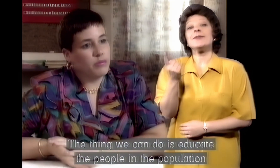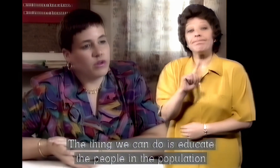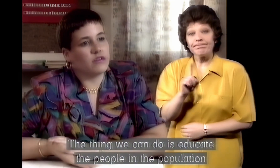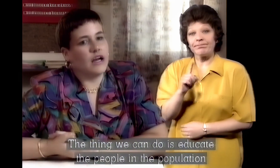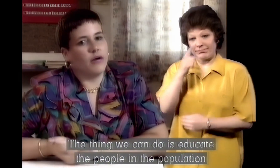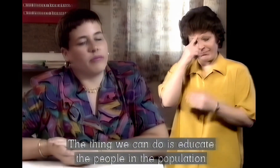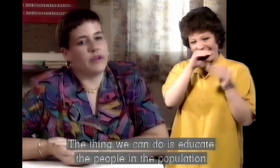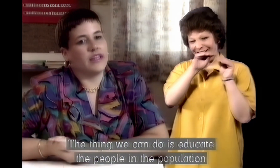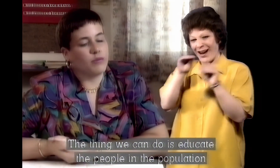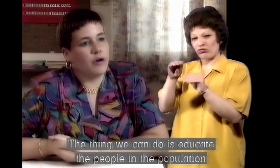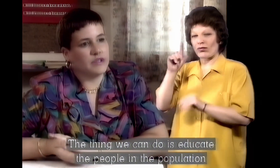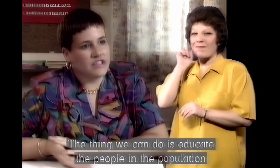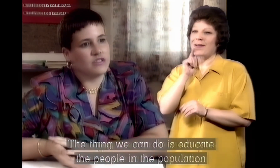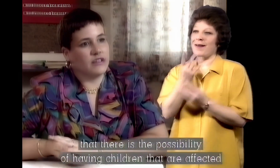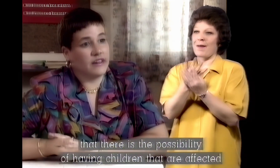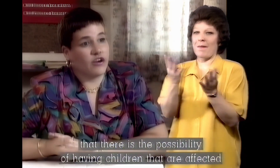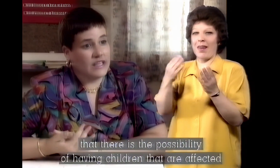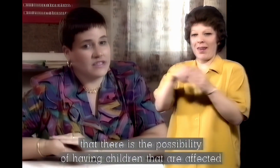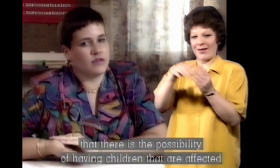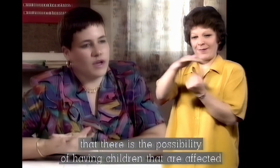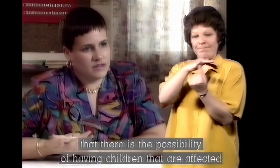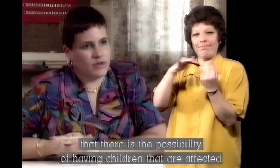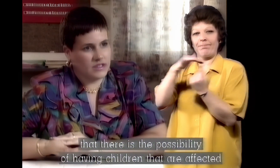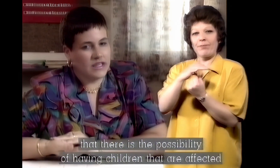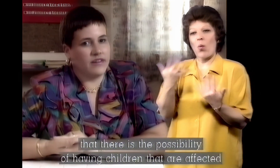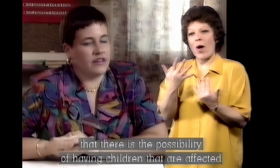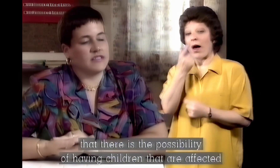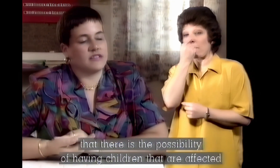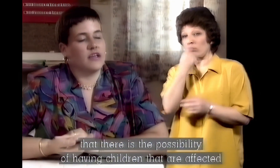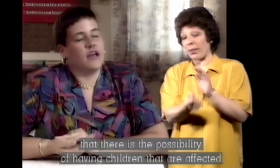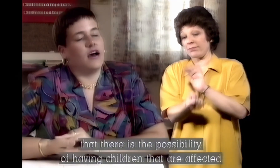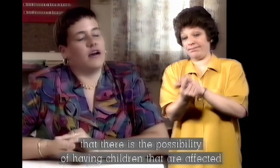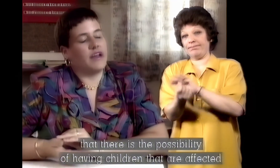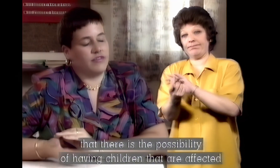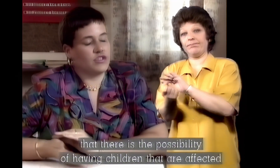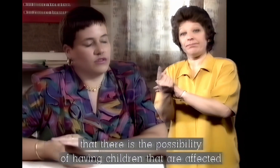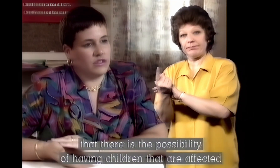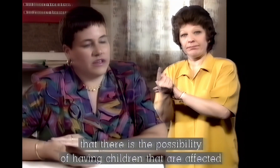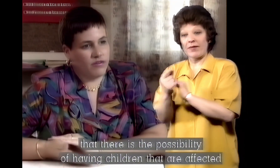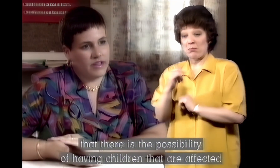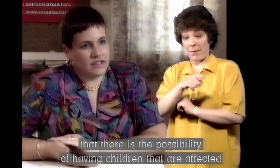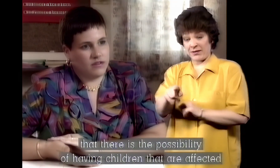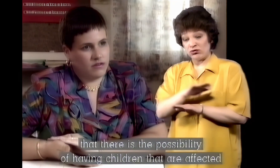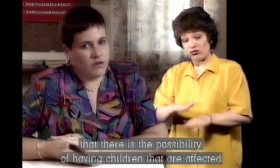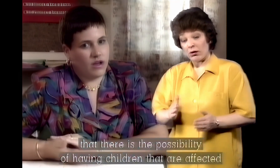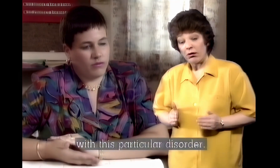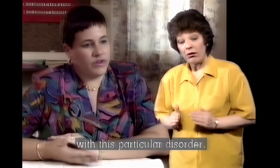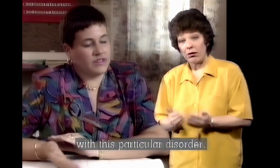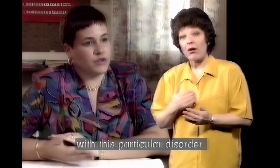people in the population that there is the possibility and that this of having children that are affected with this